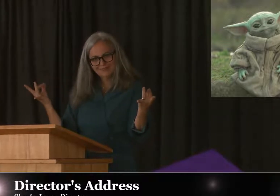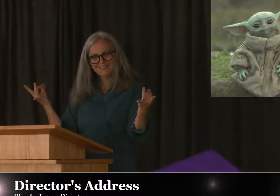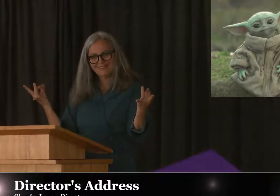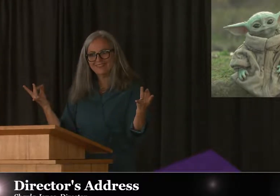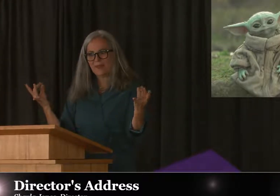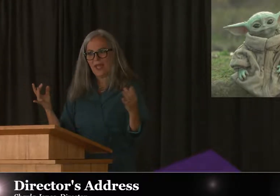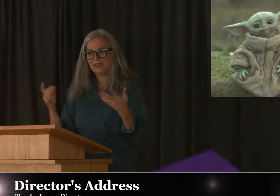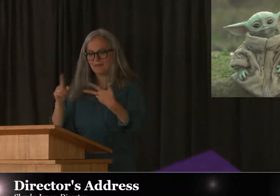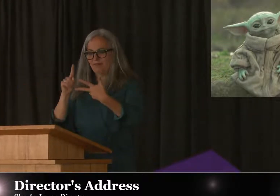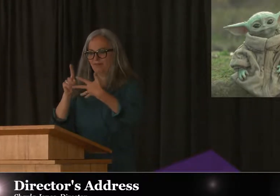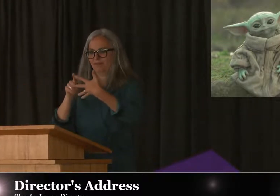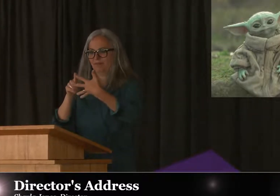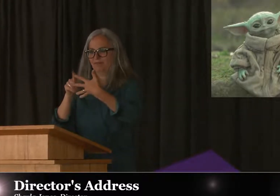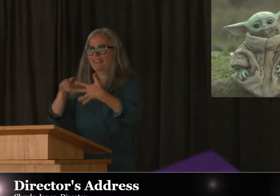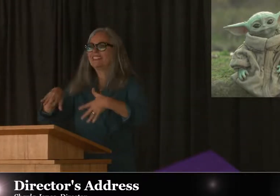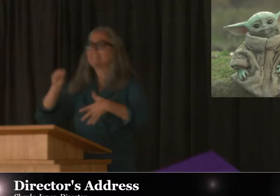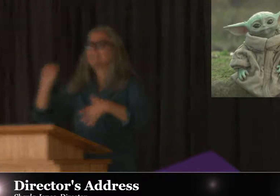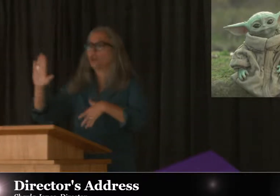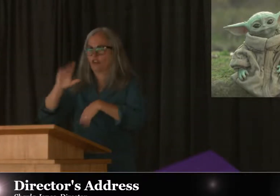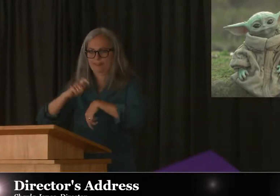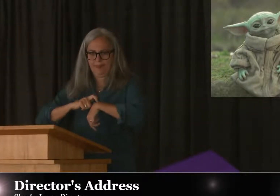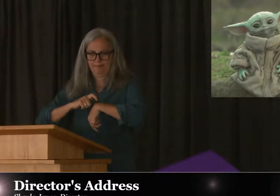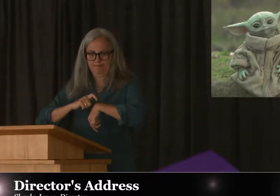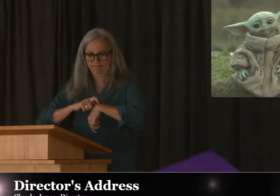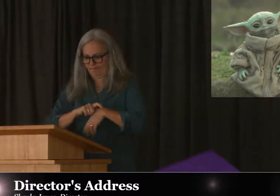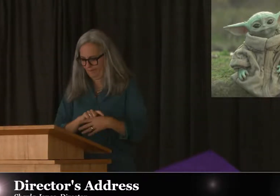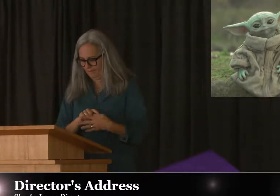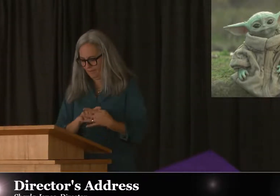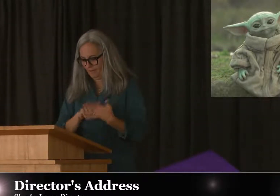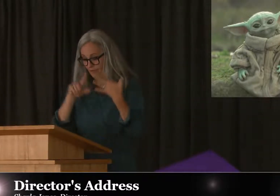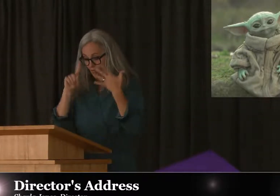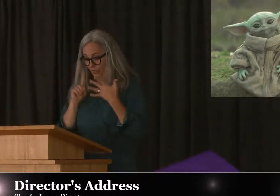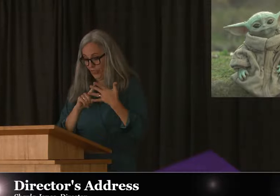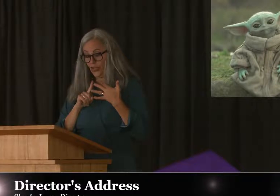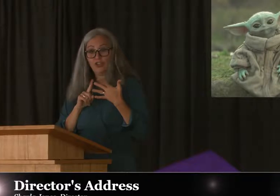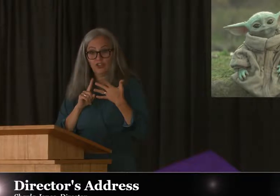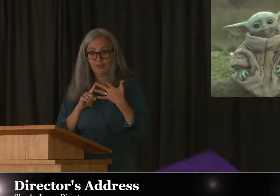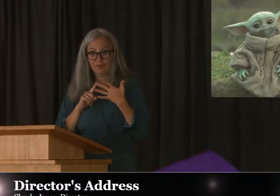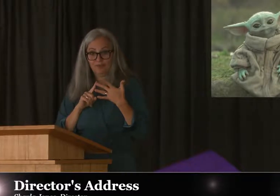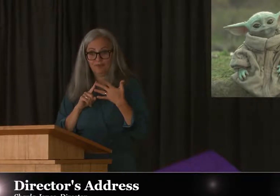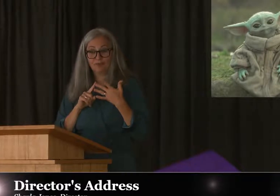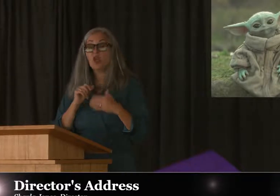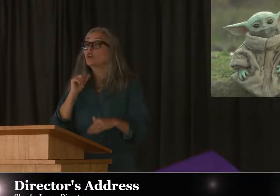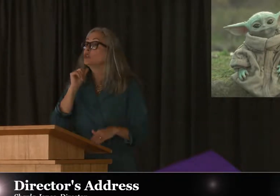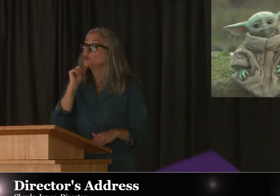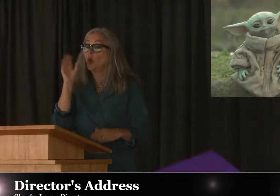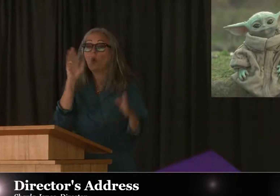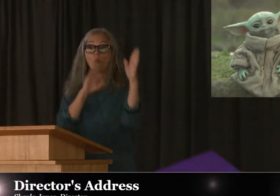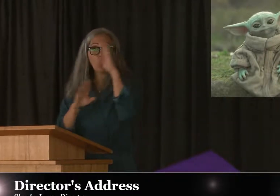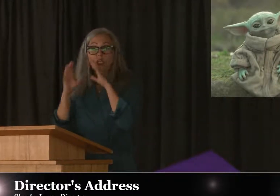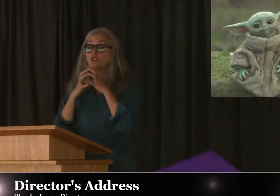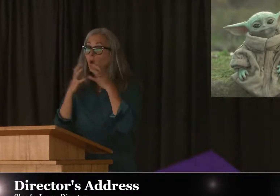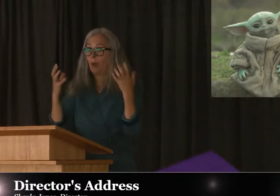moment. Zen out. Peace. So take your time. Number 3.